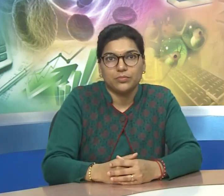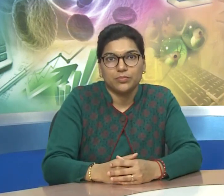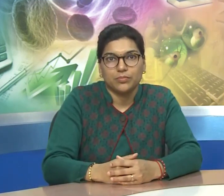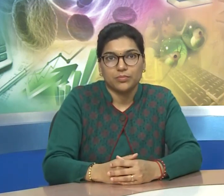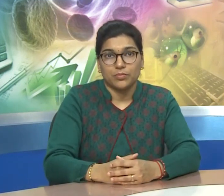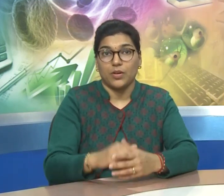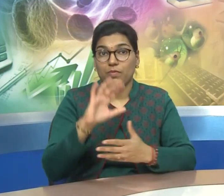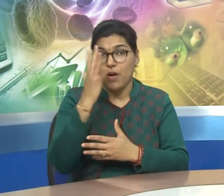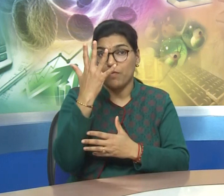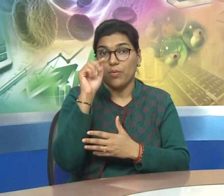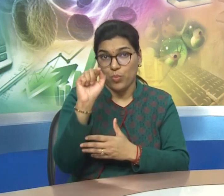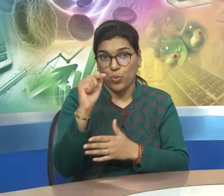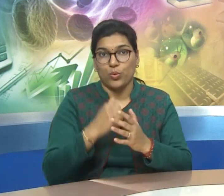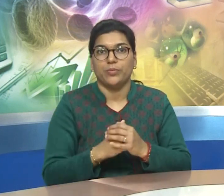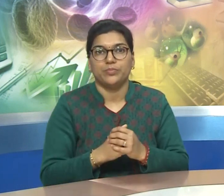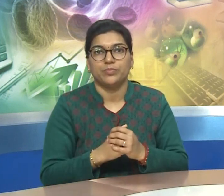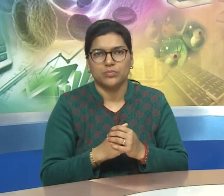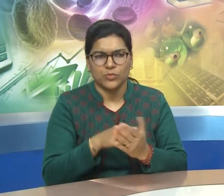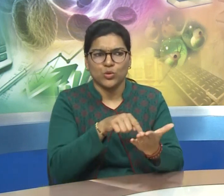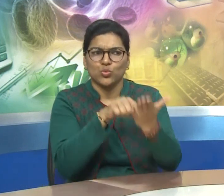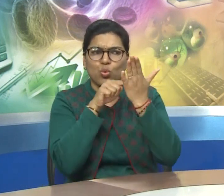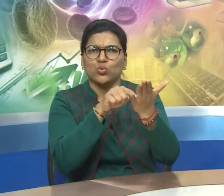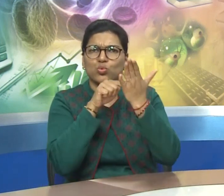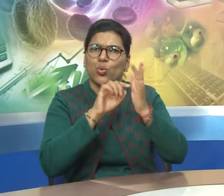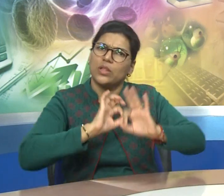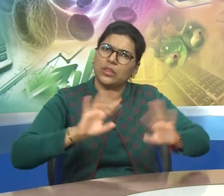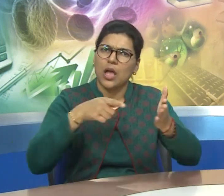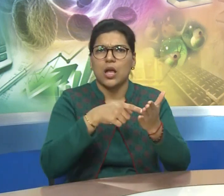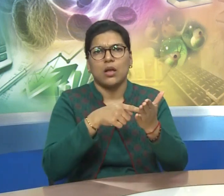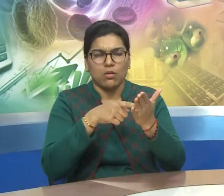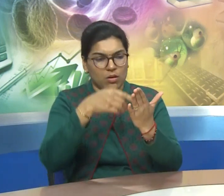Point 5. Indicate the location of the resources.